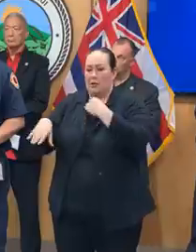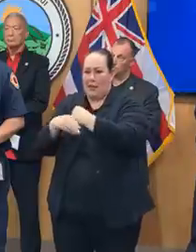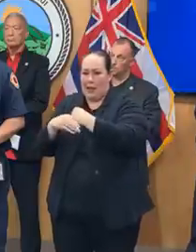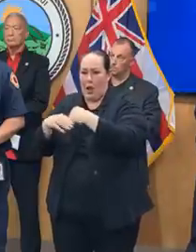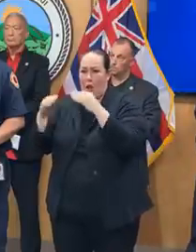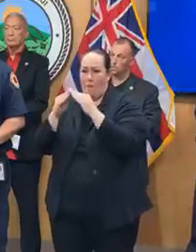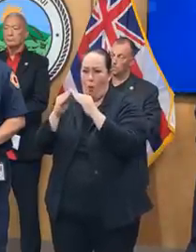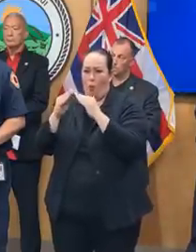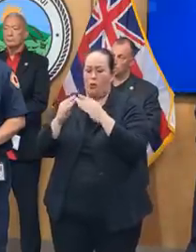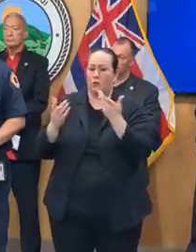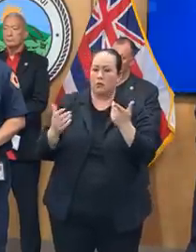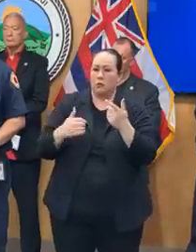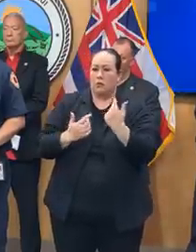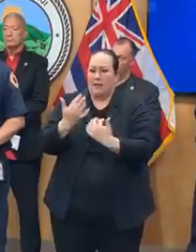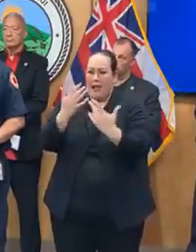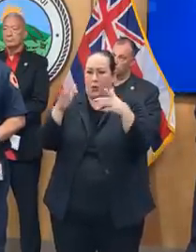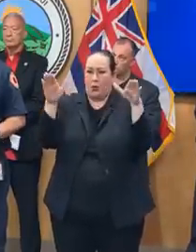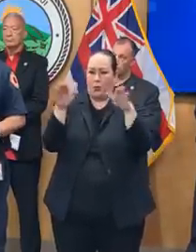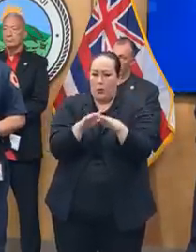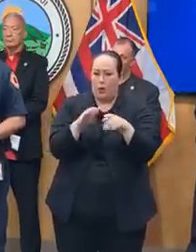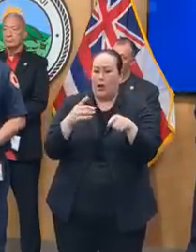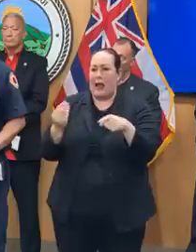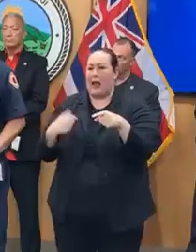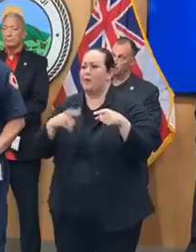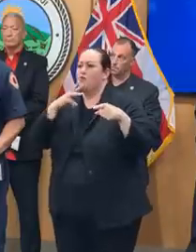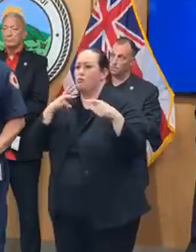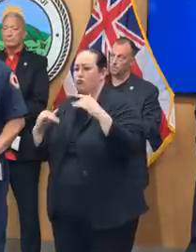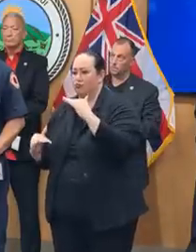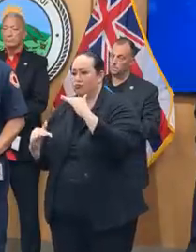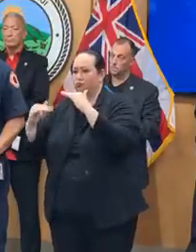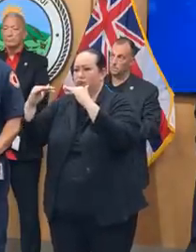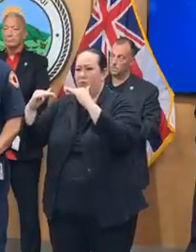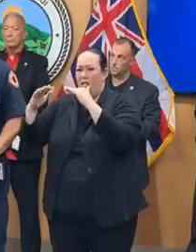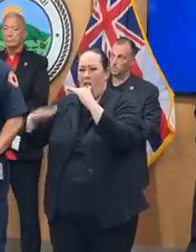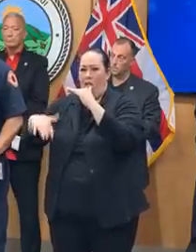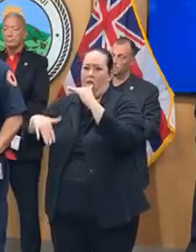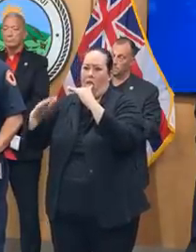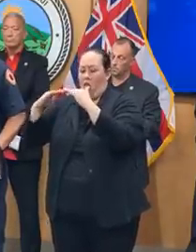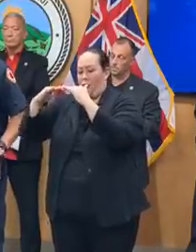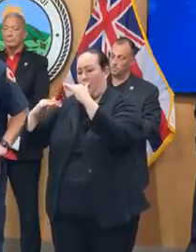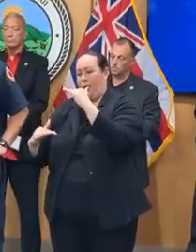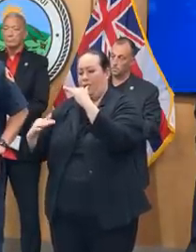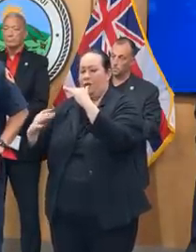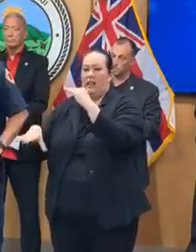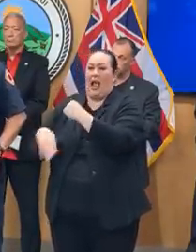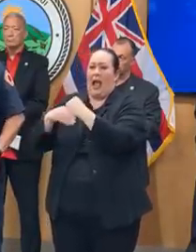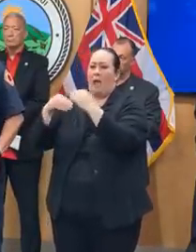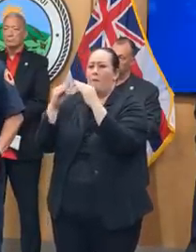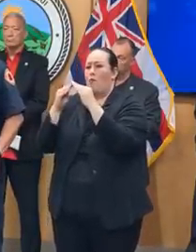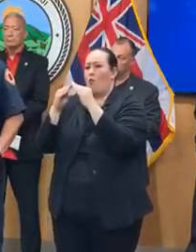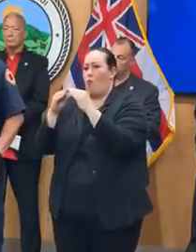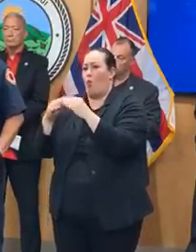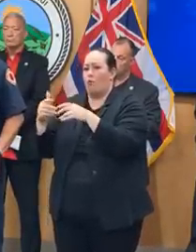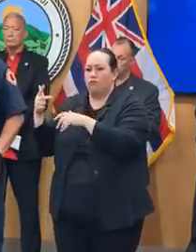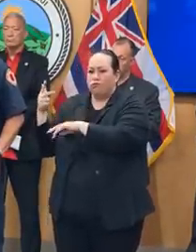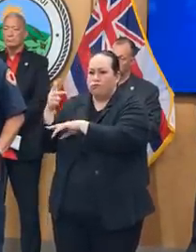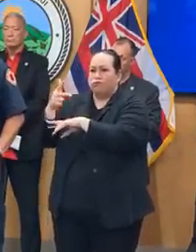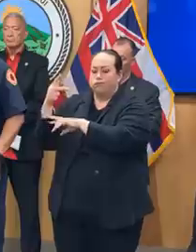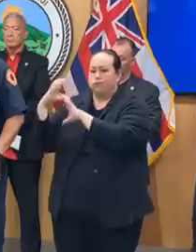as well as private tankers, because as we know, the water system is not fully up and running in that area. Today we utilized